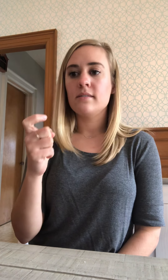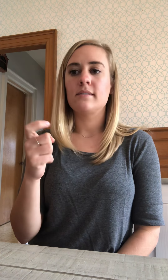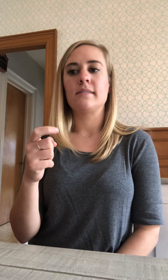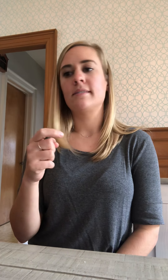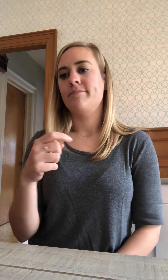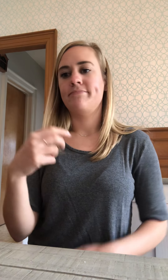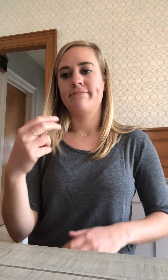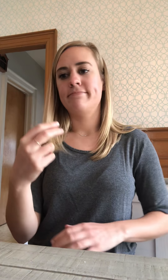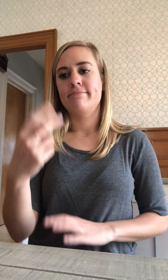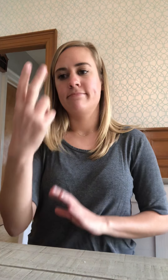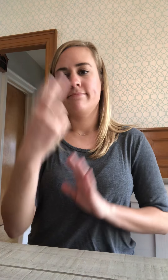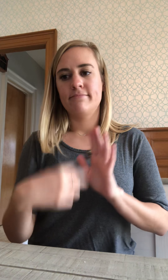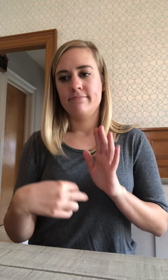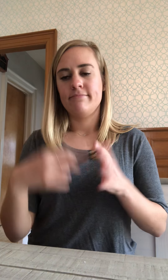inferior orbital rim, and the maxilla.